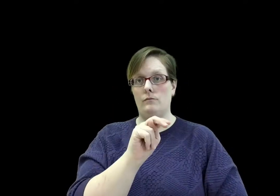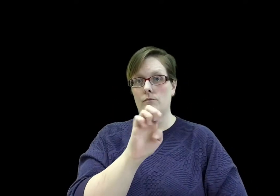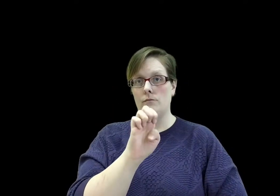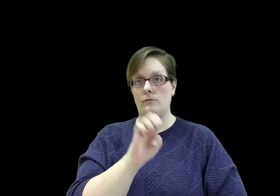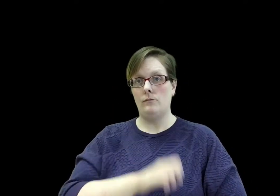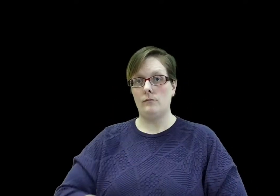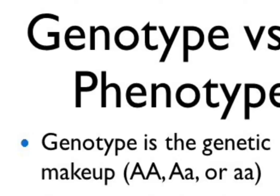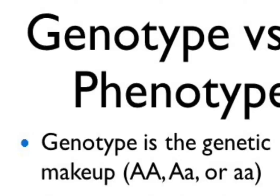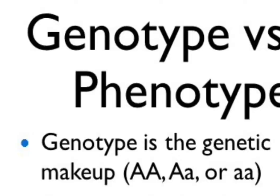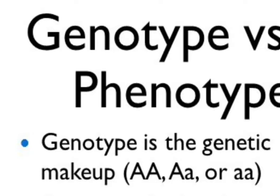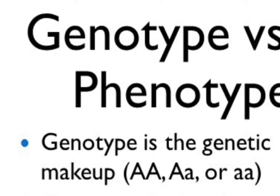genes.